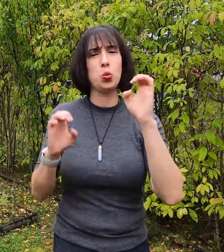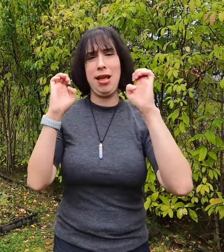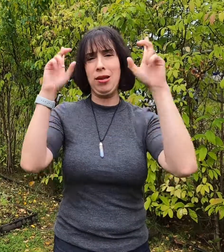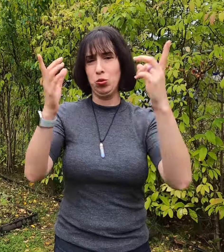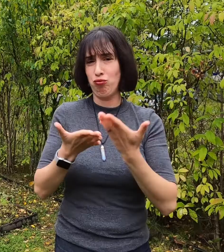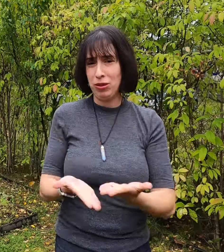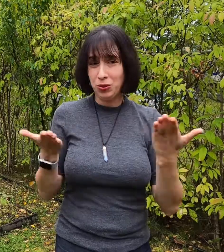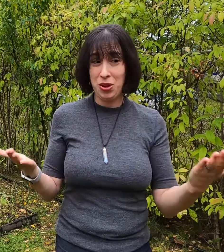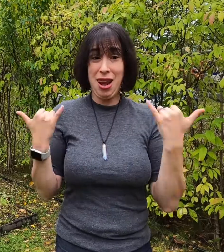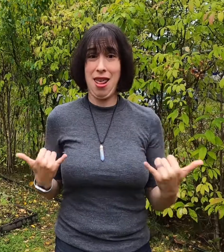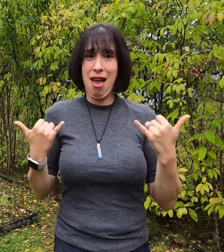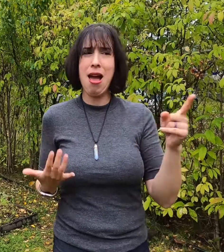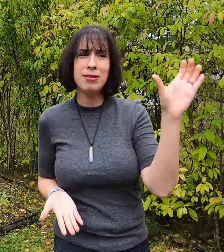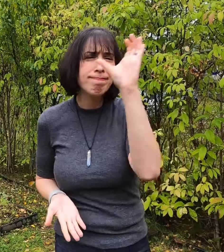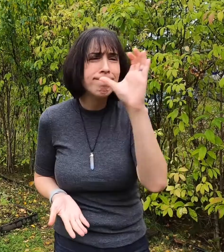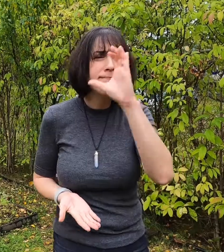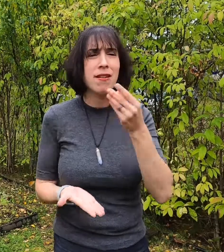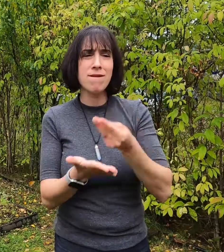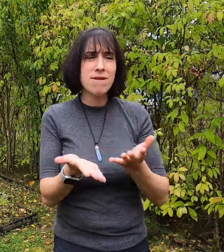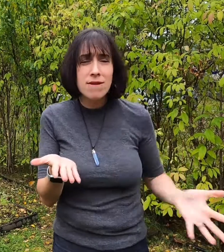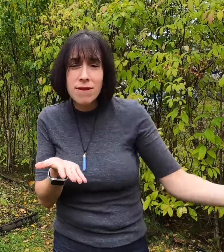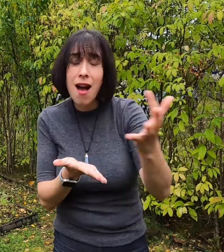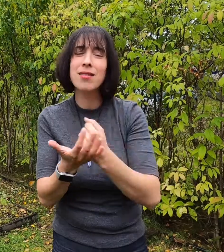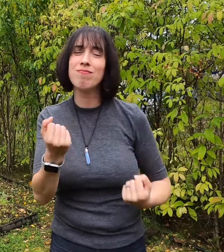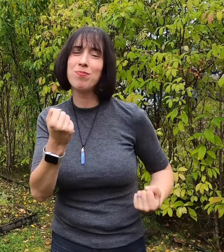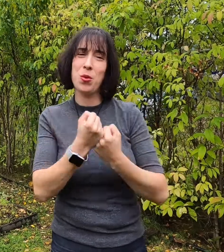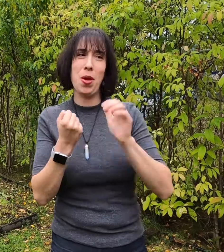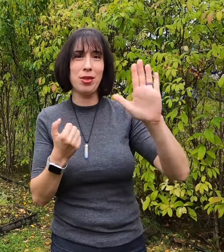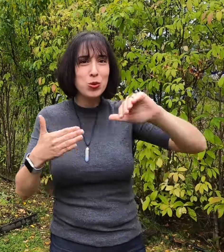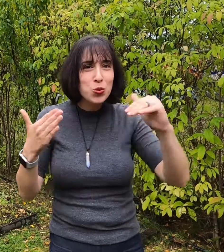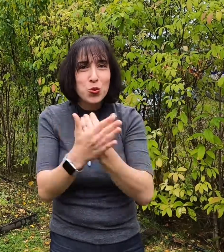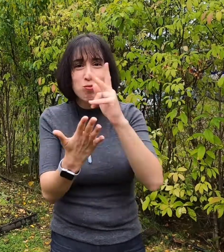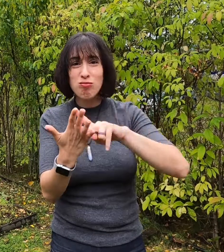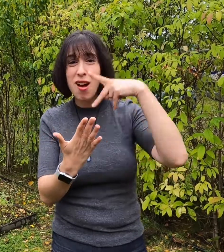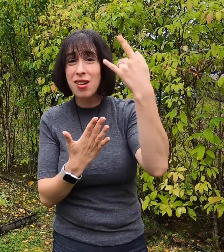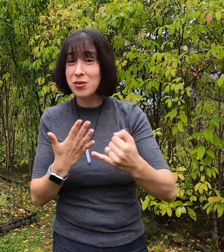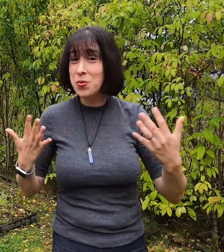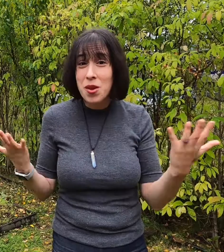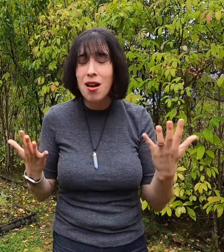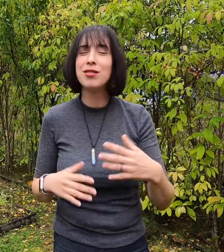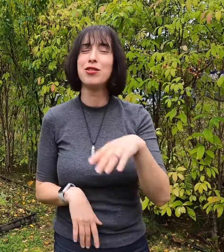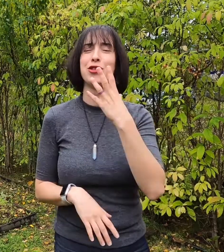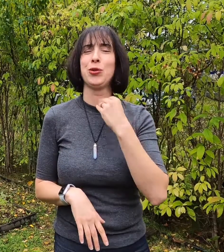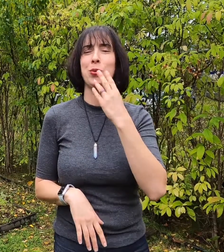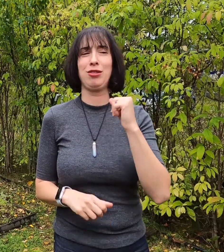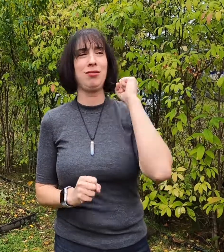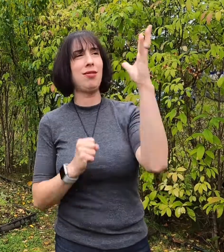is free. They currently offer Jewish education for the deaf community, and they are looking for funding